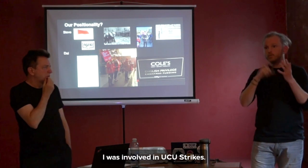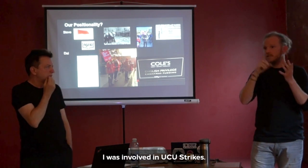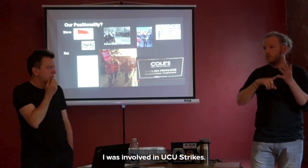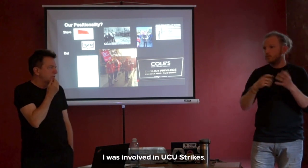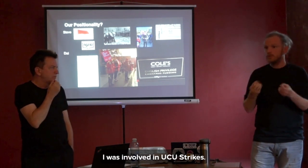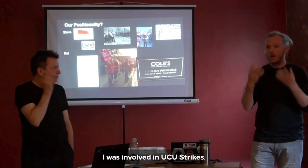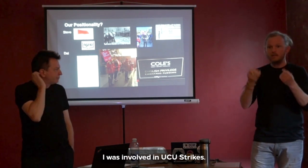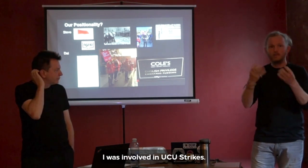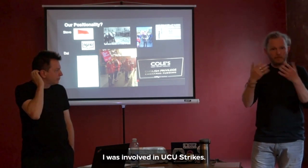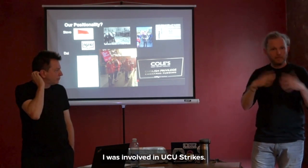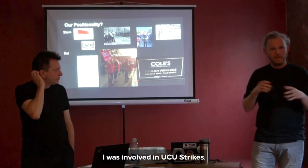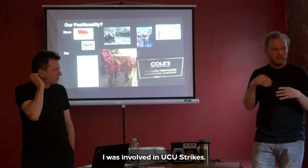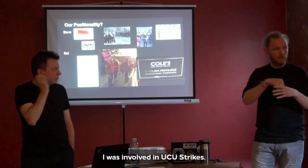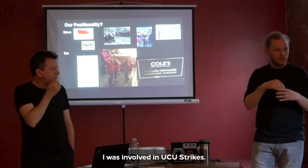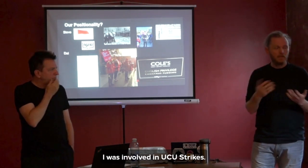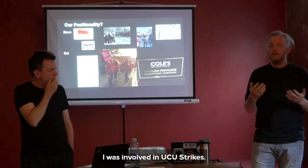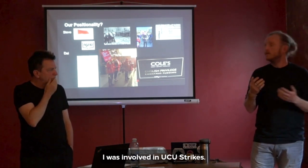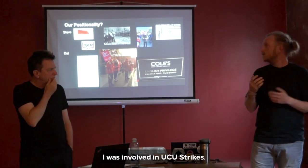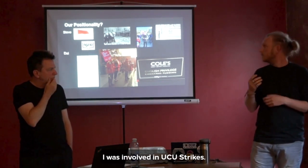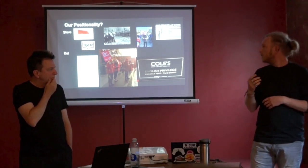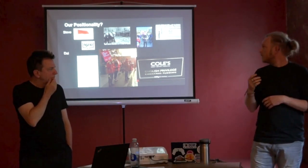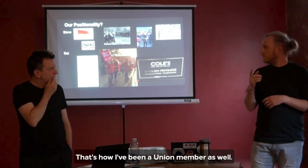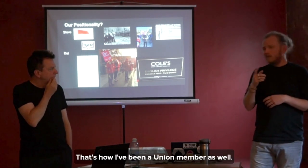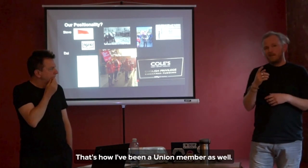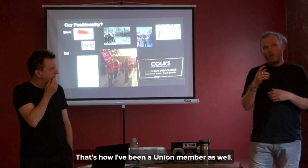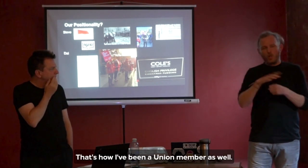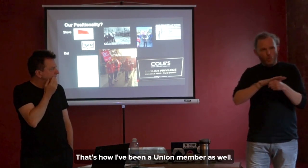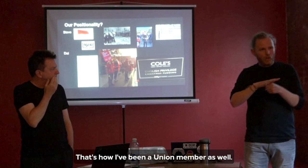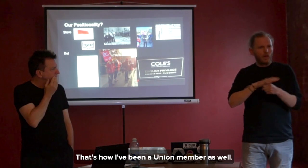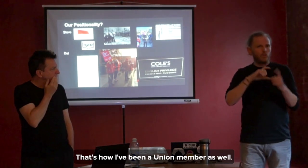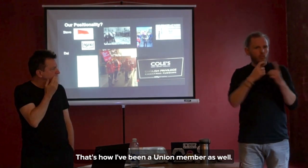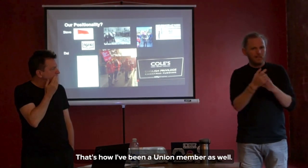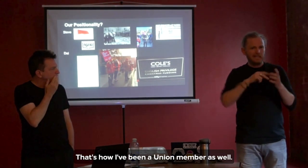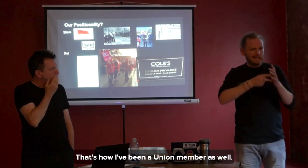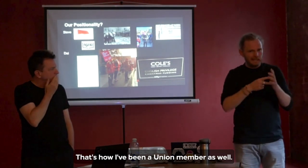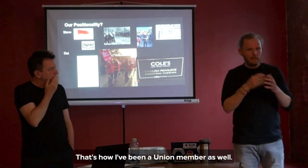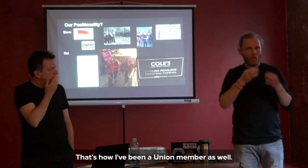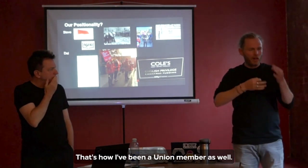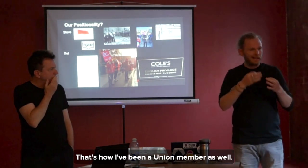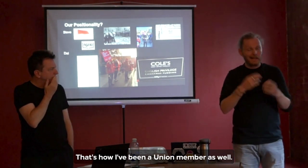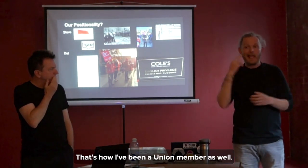So I was involved in UC strikes, so that's how I've kind of been a union member as